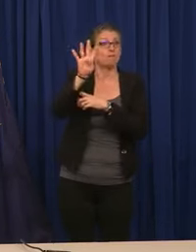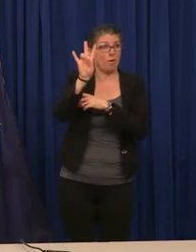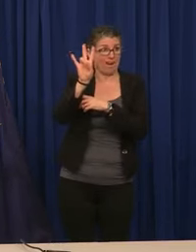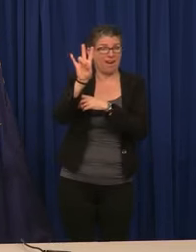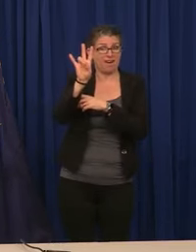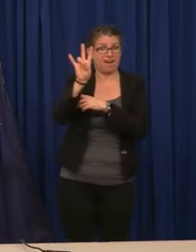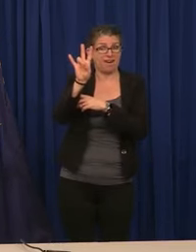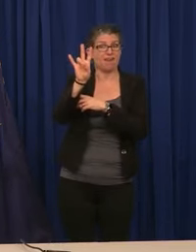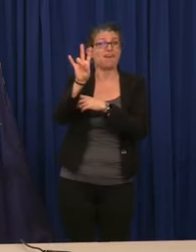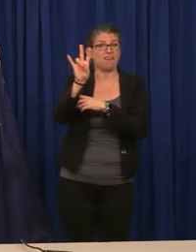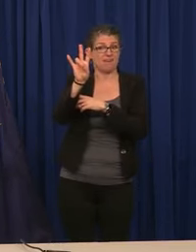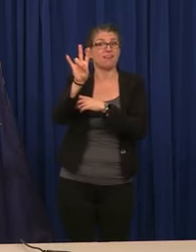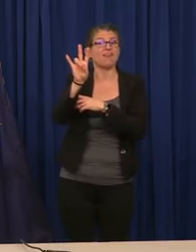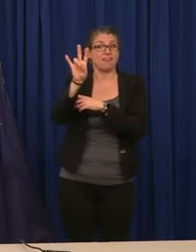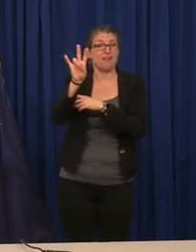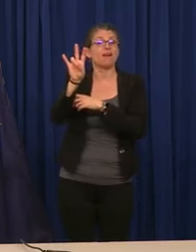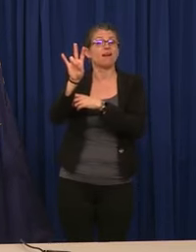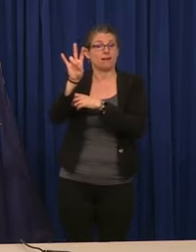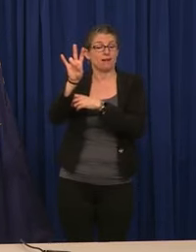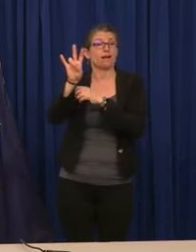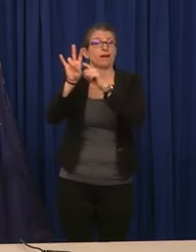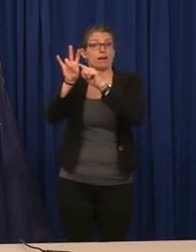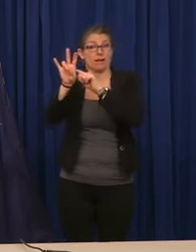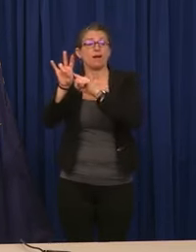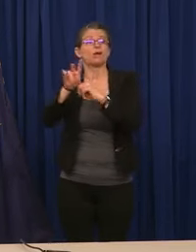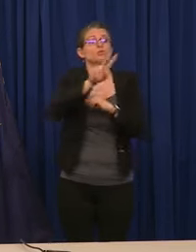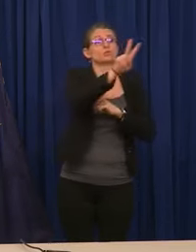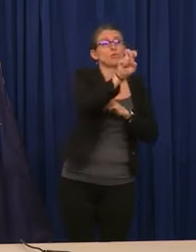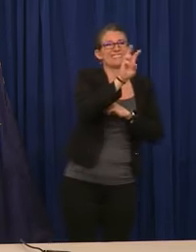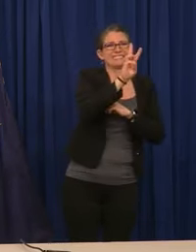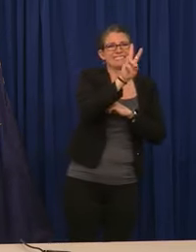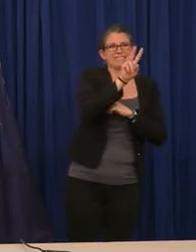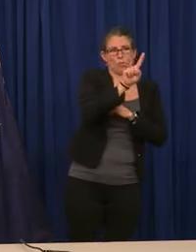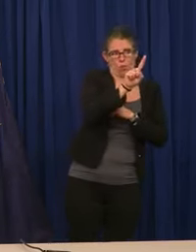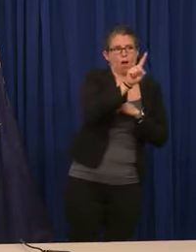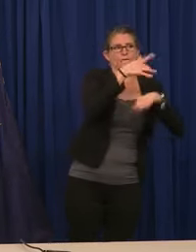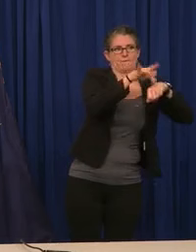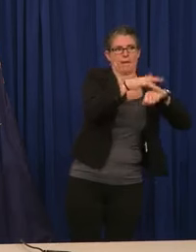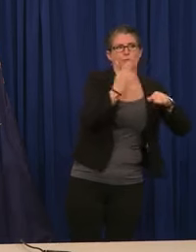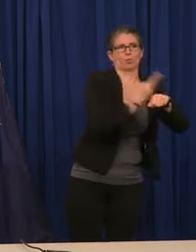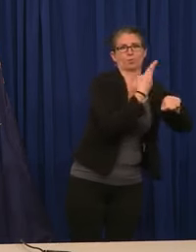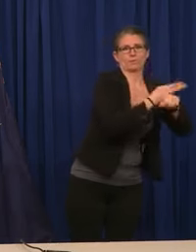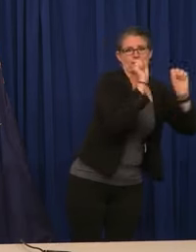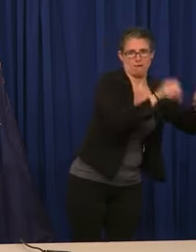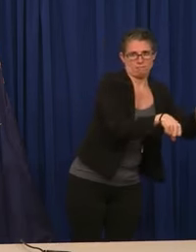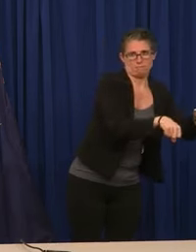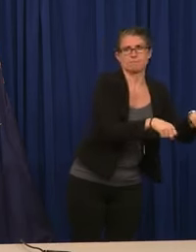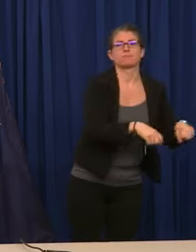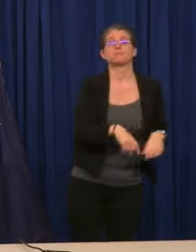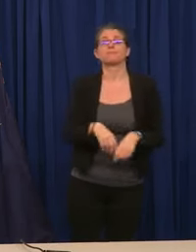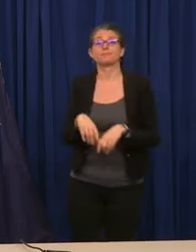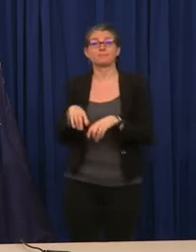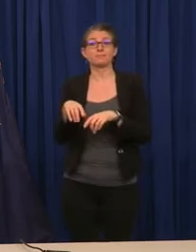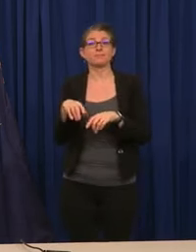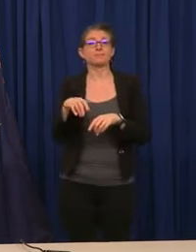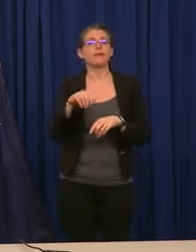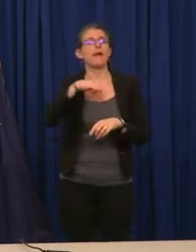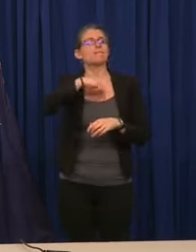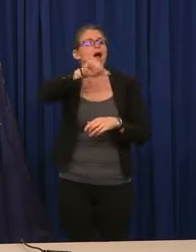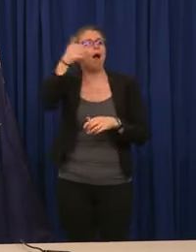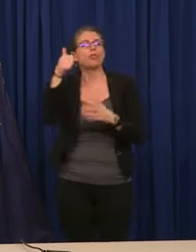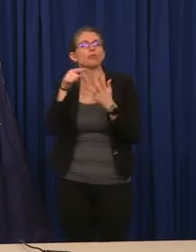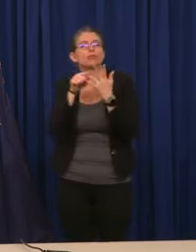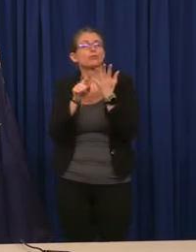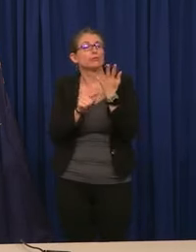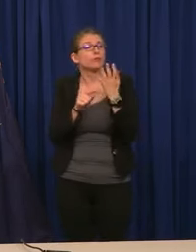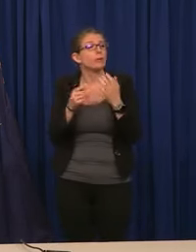271 of which are available. And of these alternative ventilators, a rather new category authorized